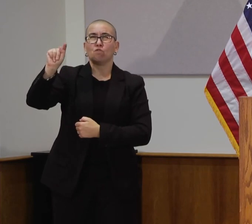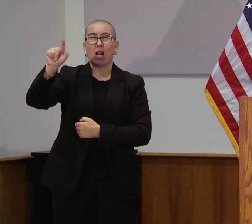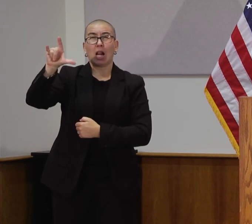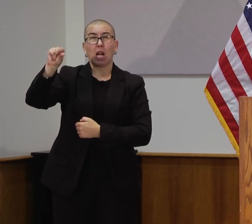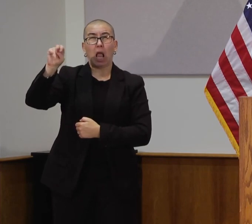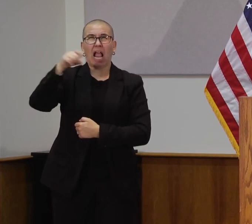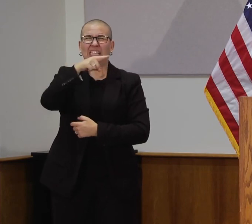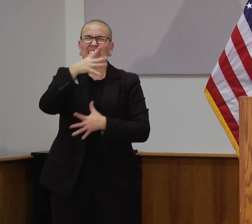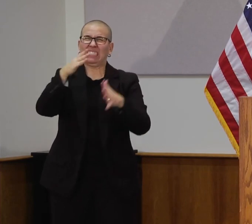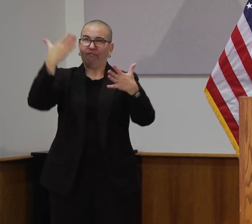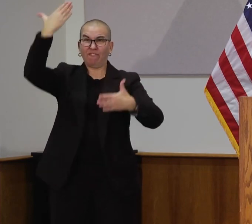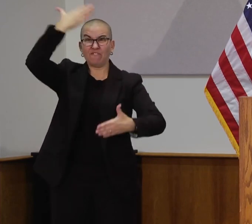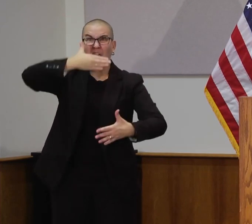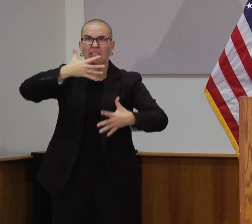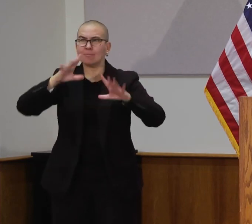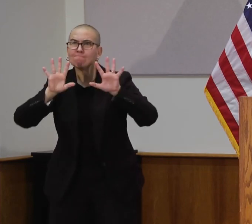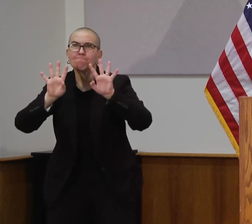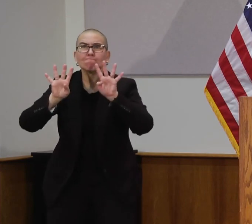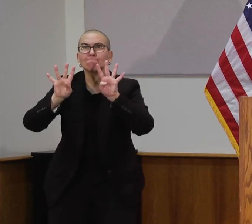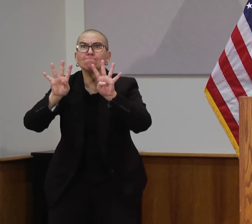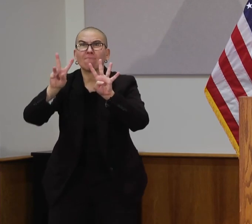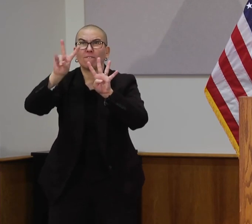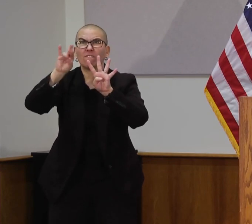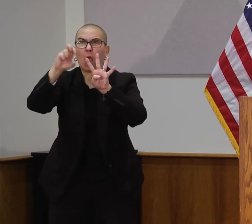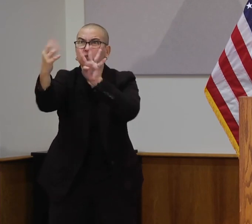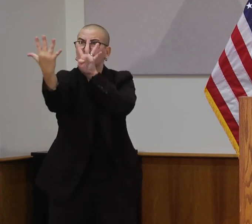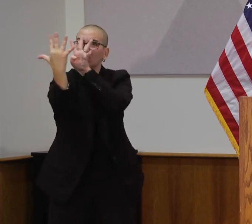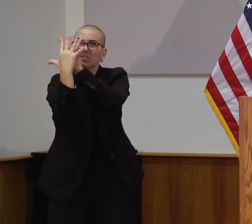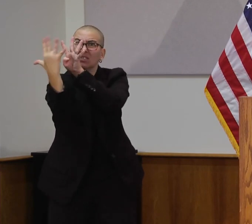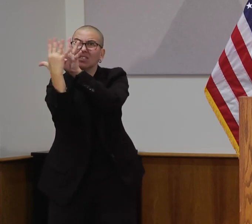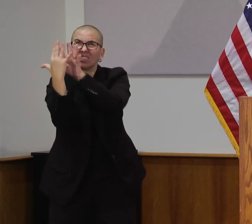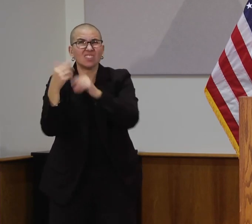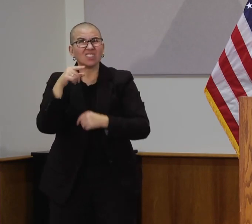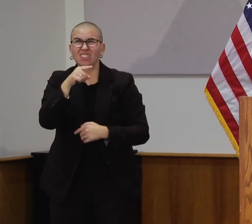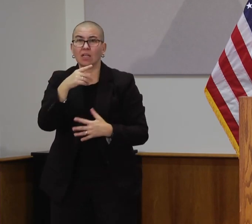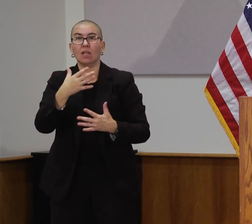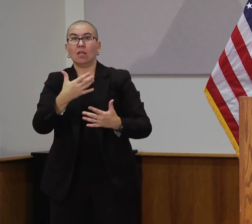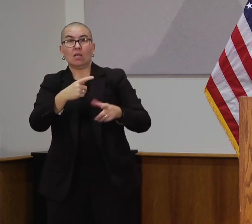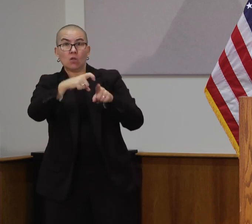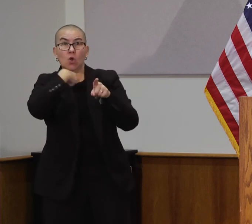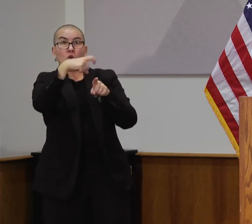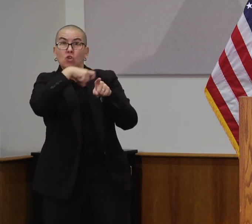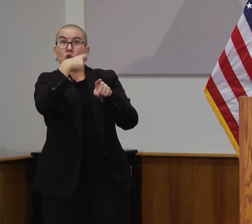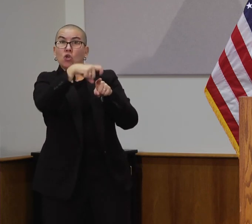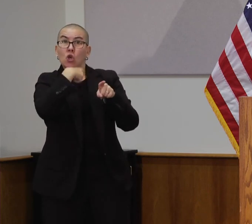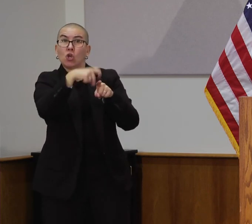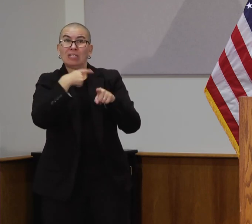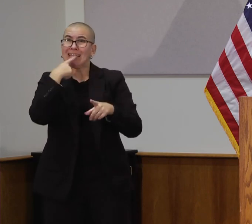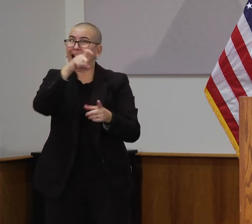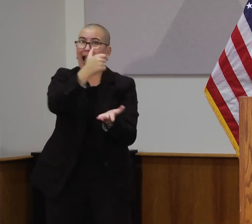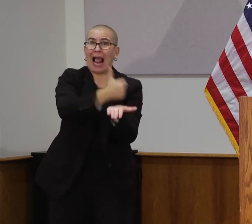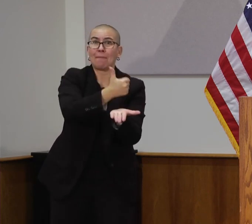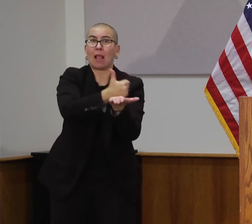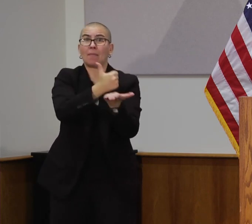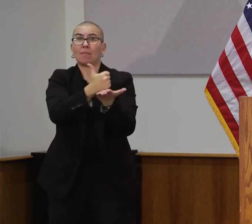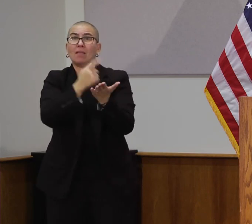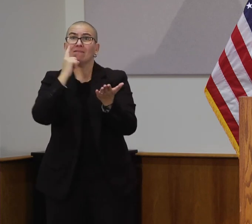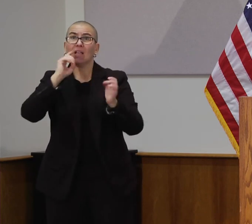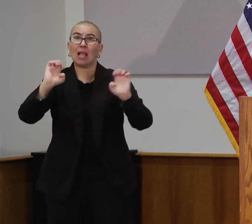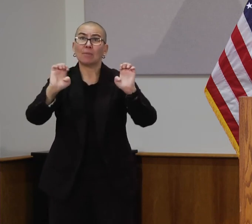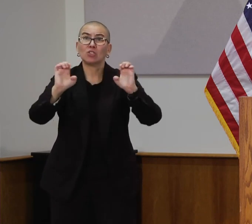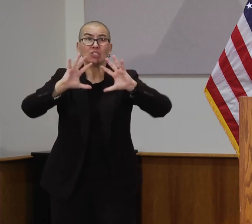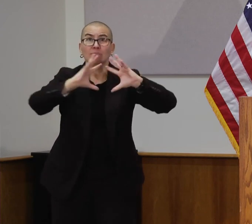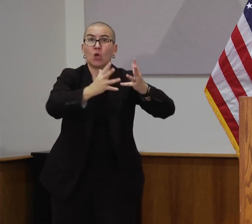personally have noticed the increase in demand and calls to come help in the emergency department.